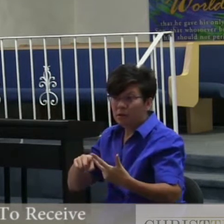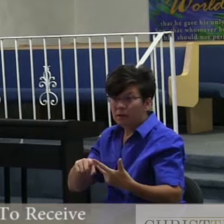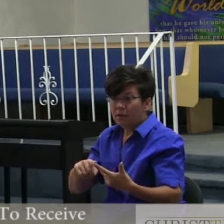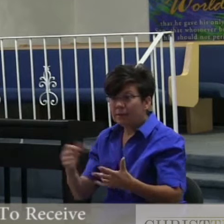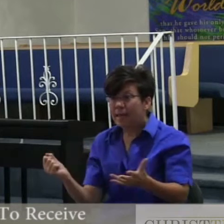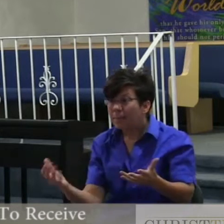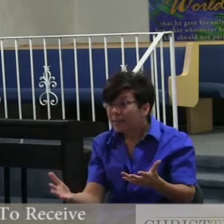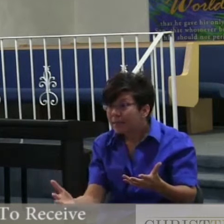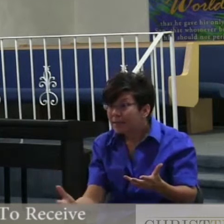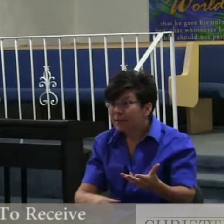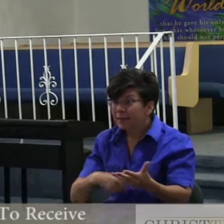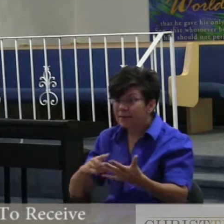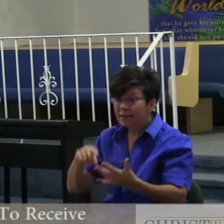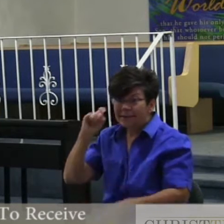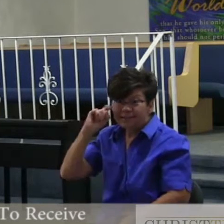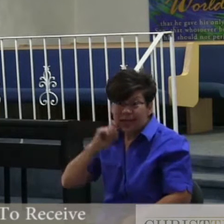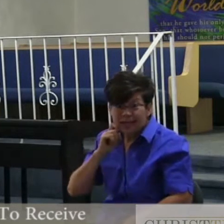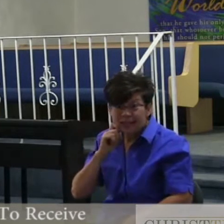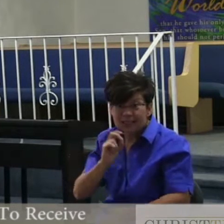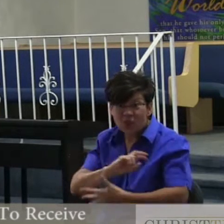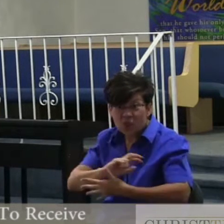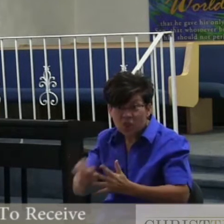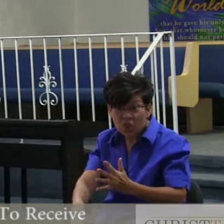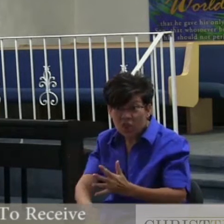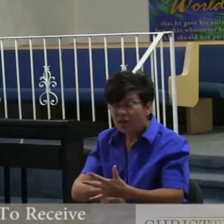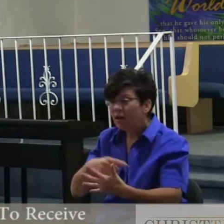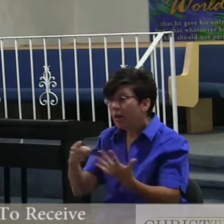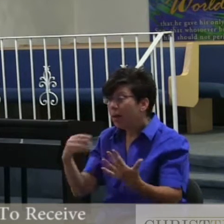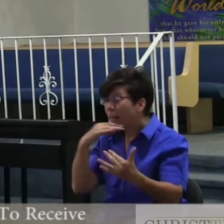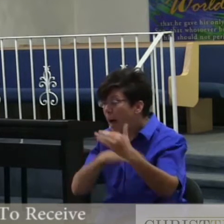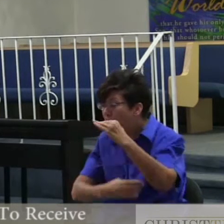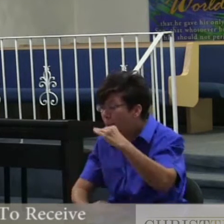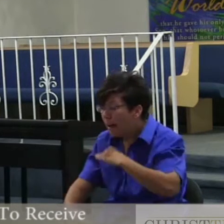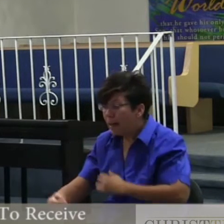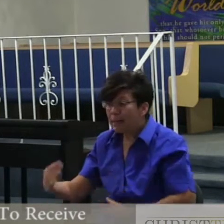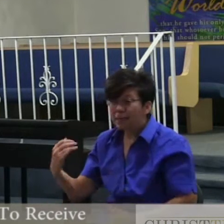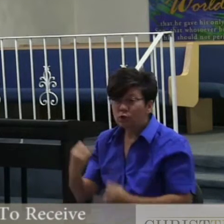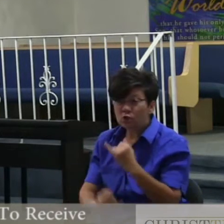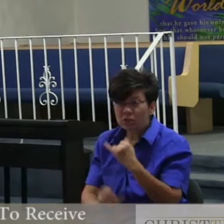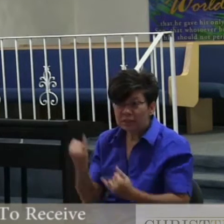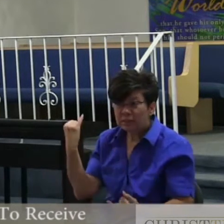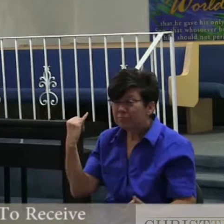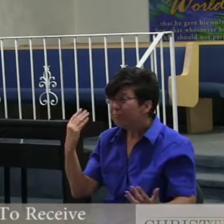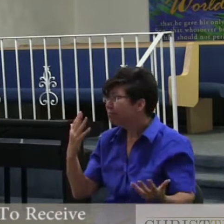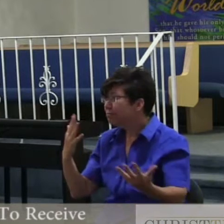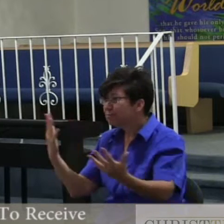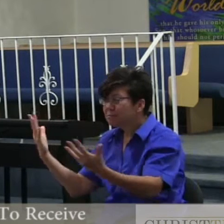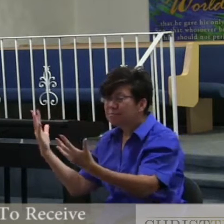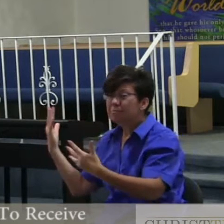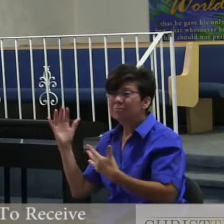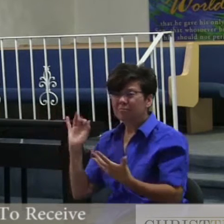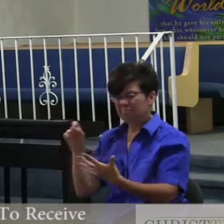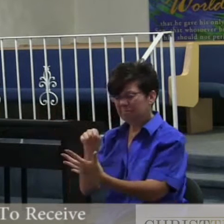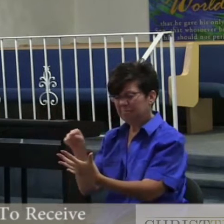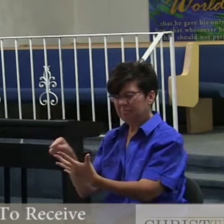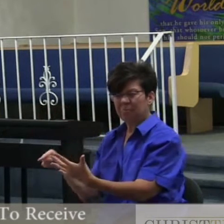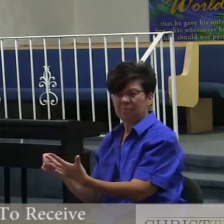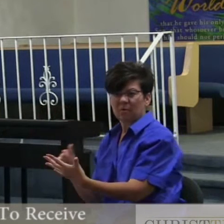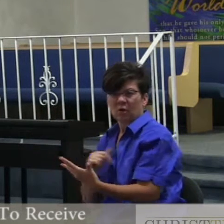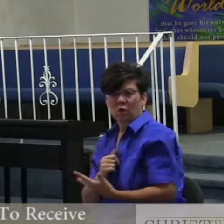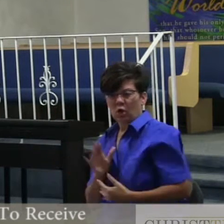gambling, sex, lying, cheating, to overcome their